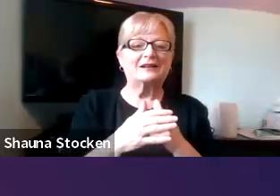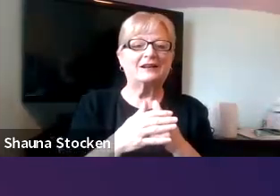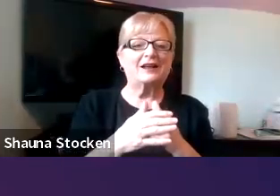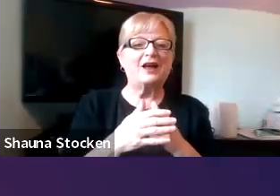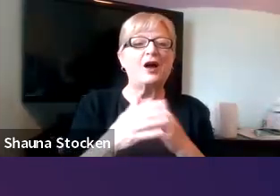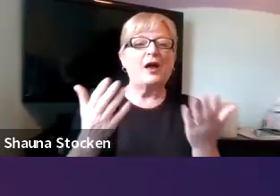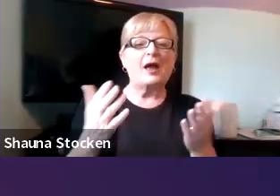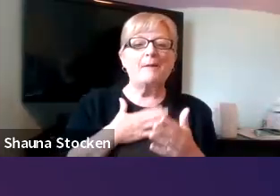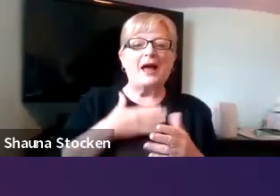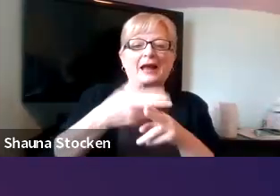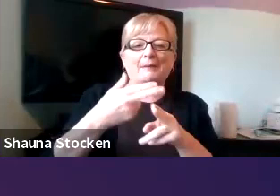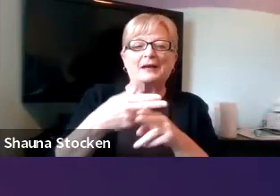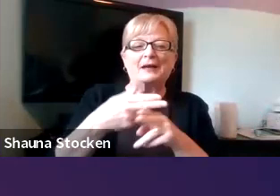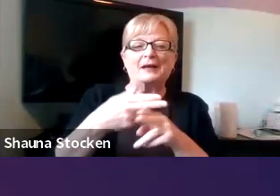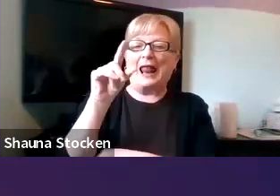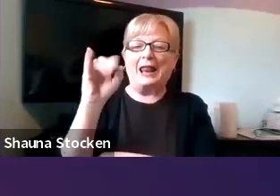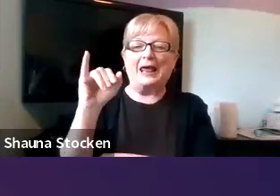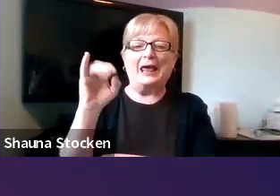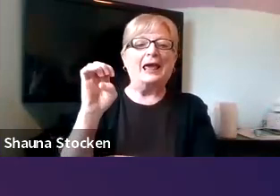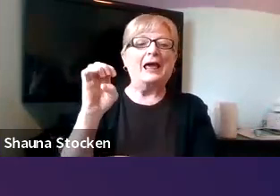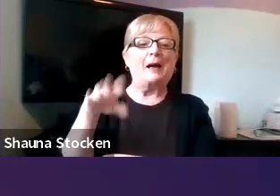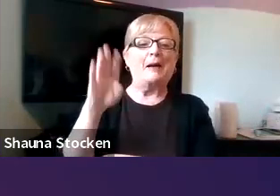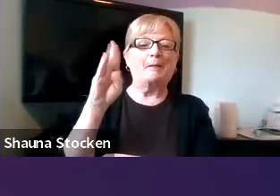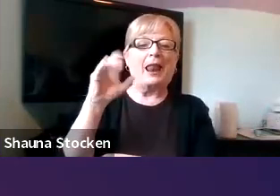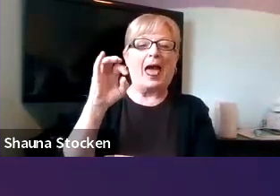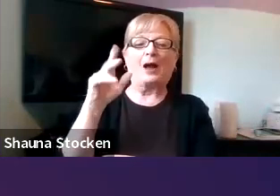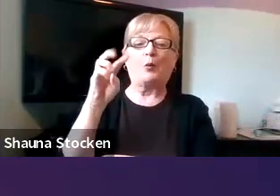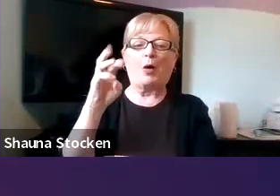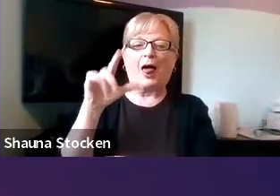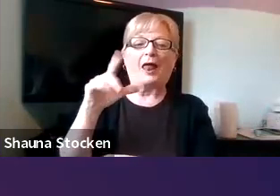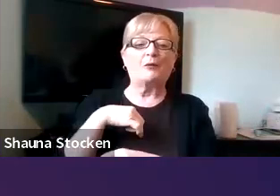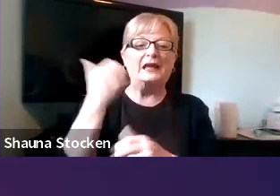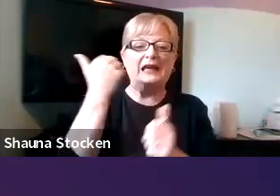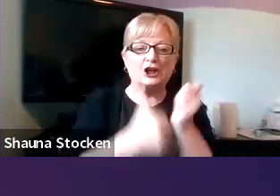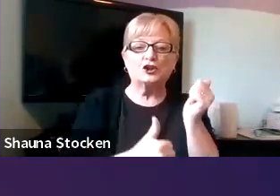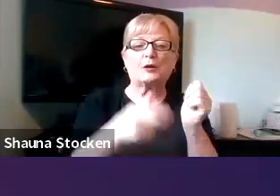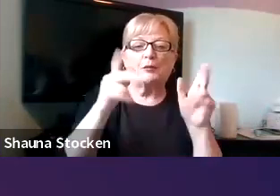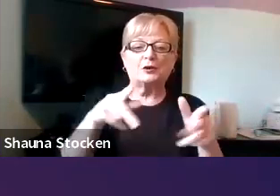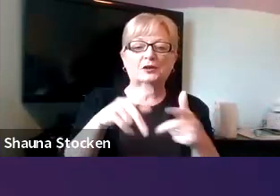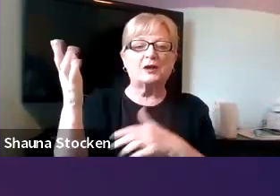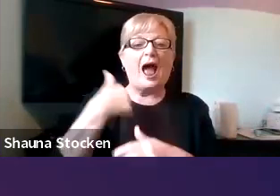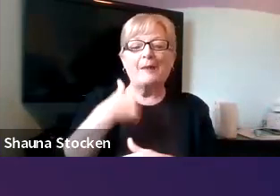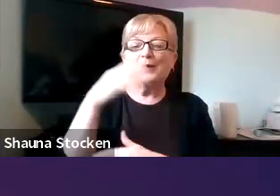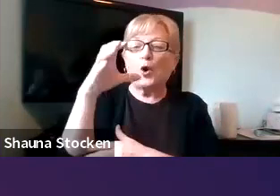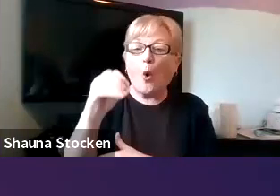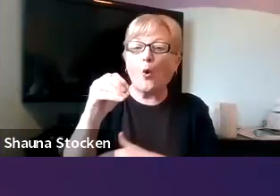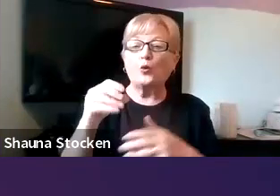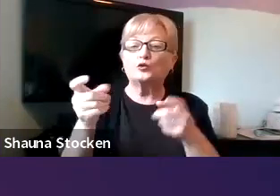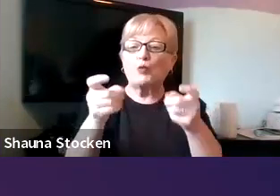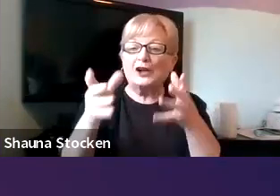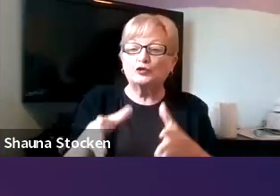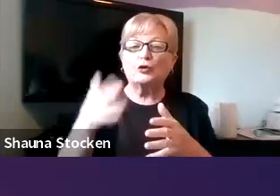So my name is Kelly Blackwell, and on this slide we have each of the presenters' names. So I'm the co-director for the Michigan Assistive